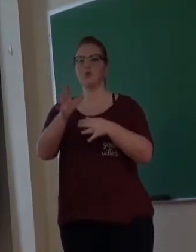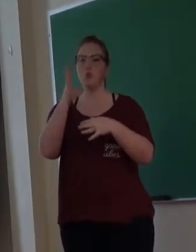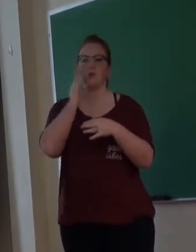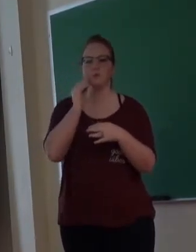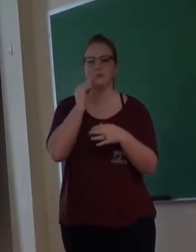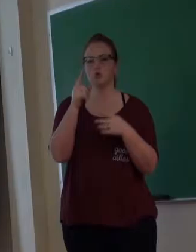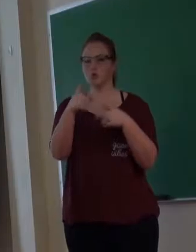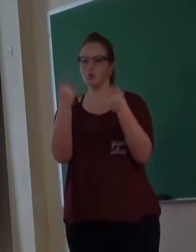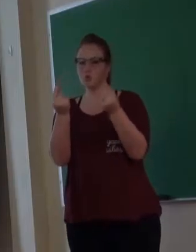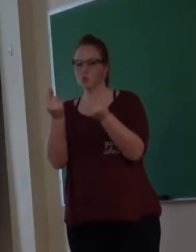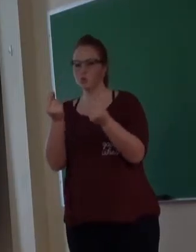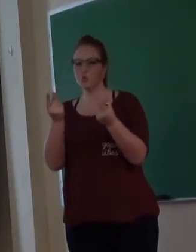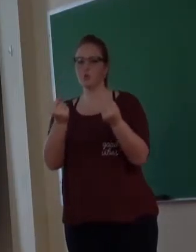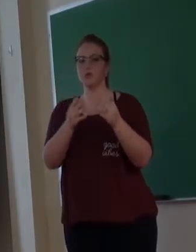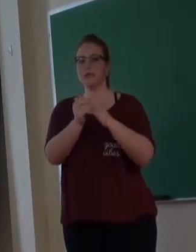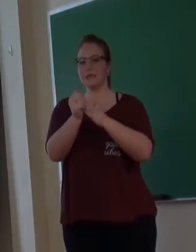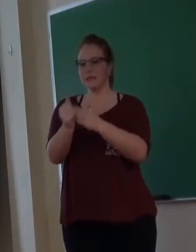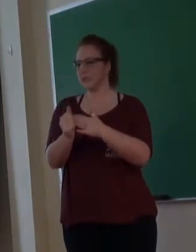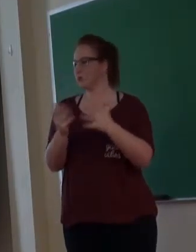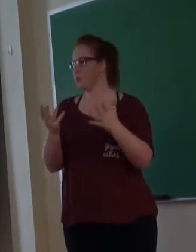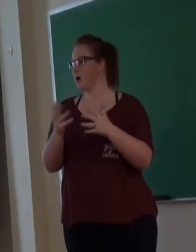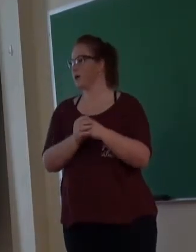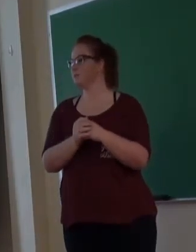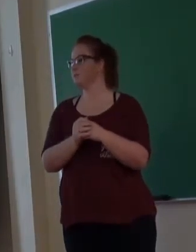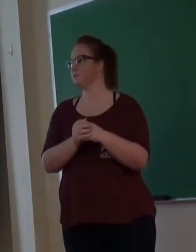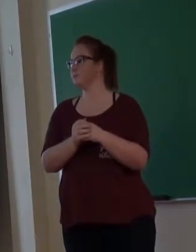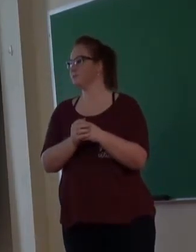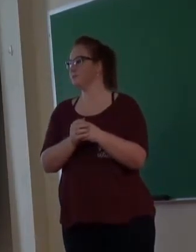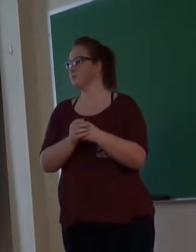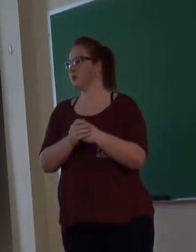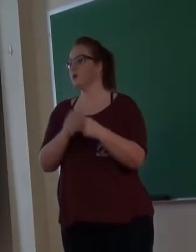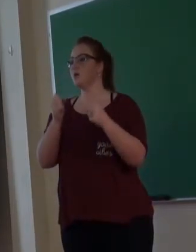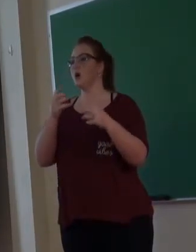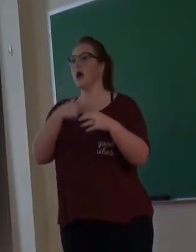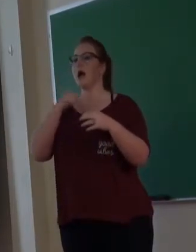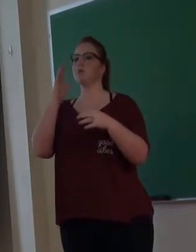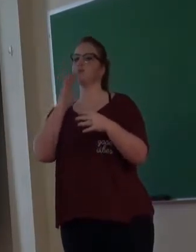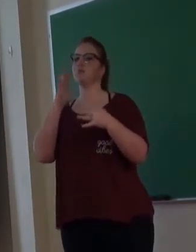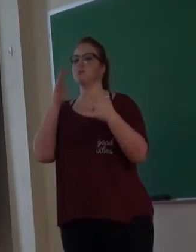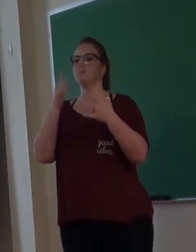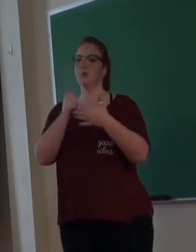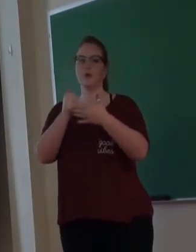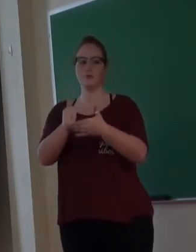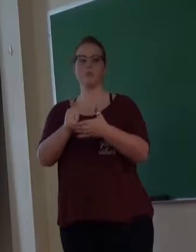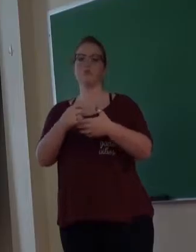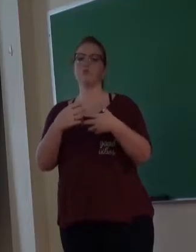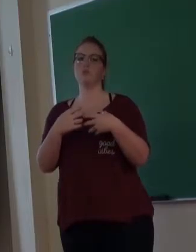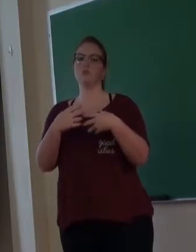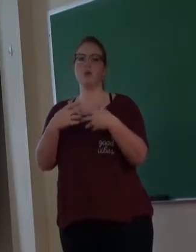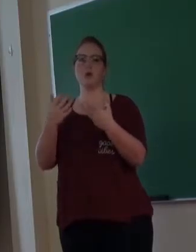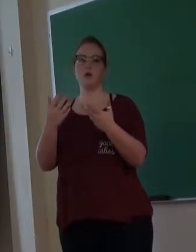fine, but we could strengthen it by doing this. Okay, so we're going to talk about the strongest way, as Greg said, it's